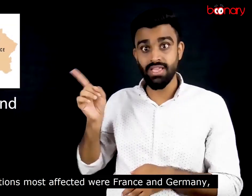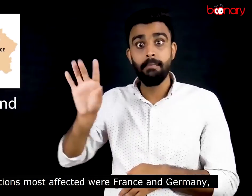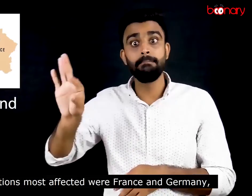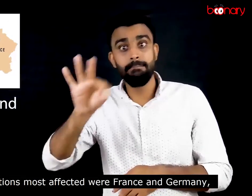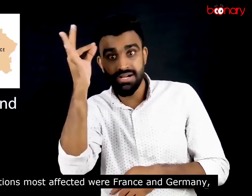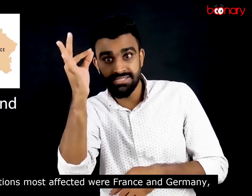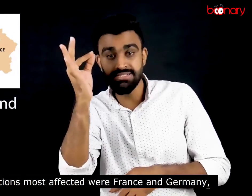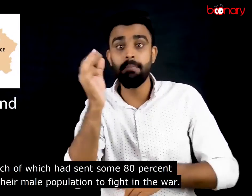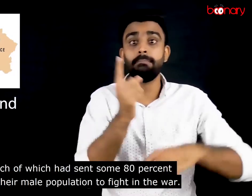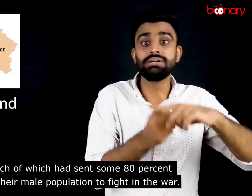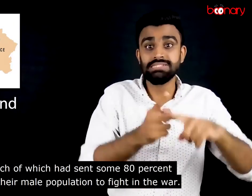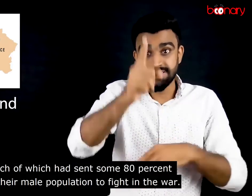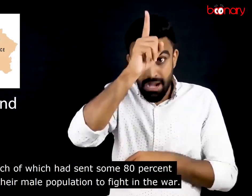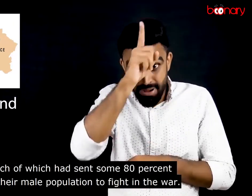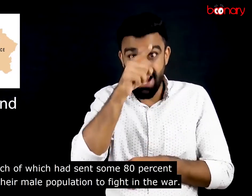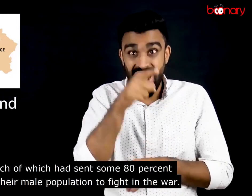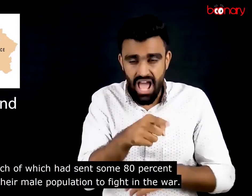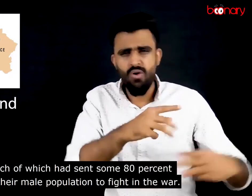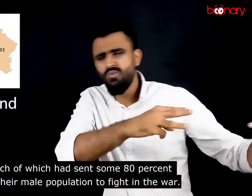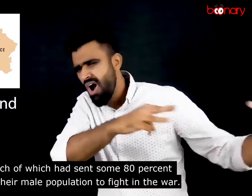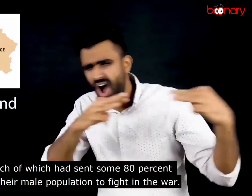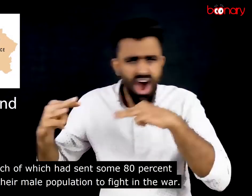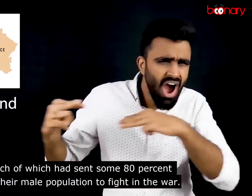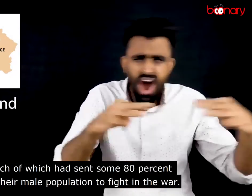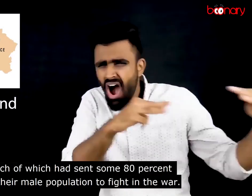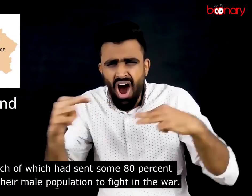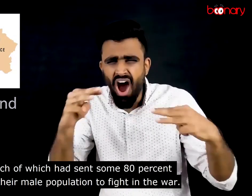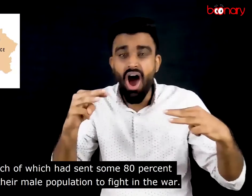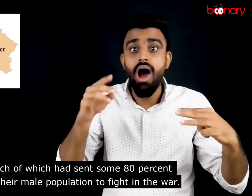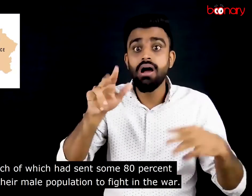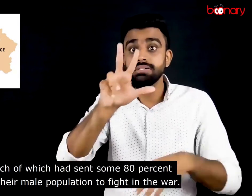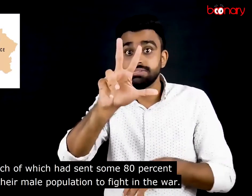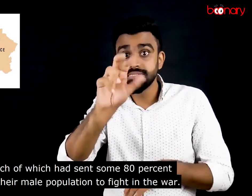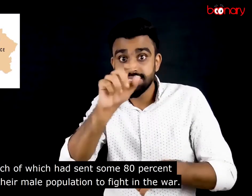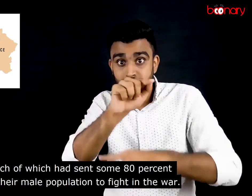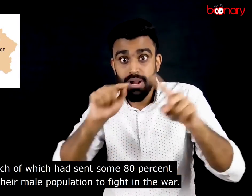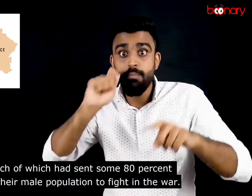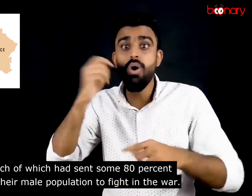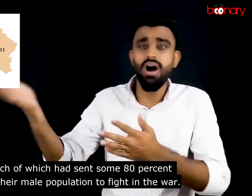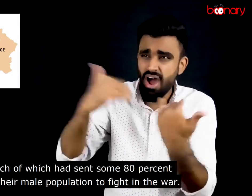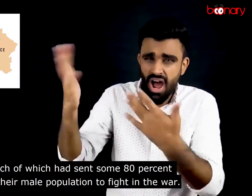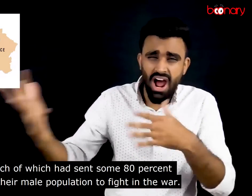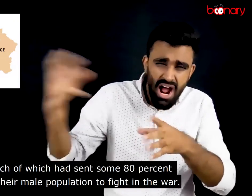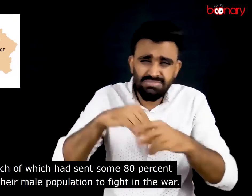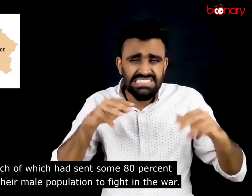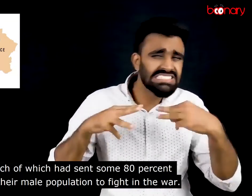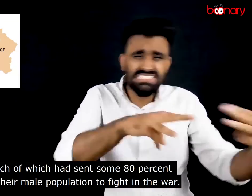and Germany, each of which had sent some 80% of their male population to fight in the